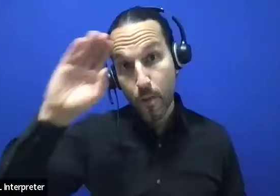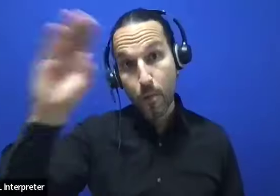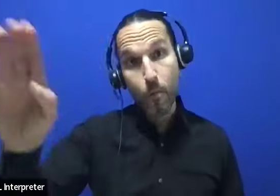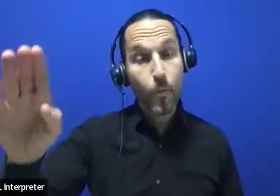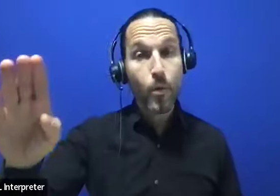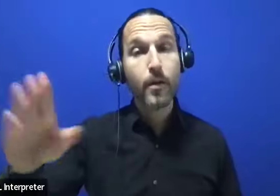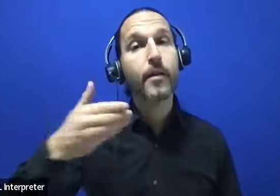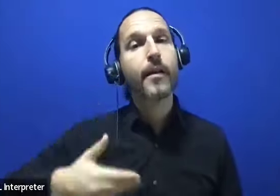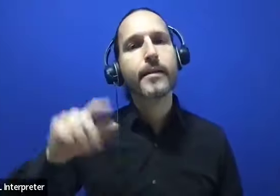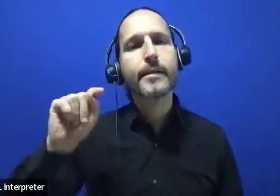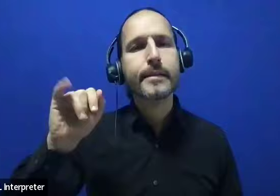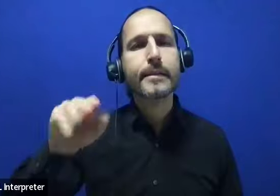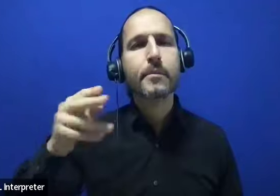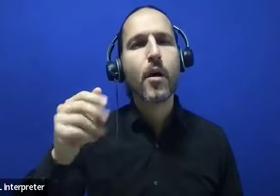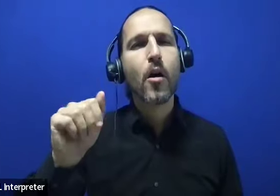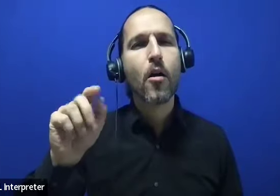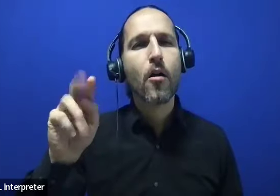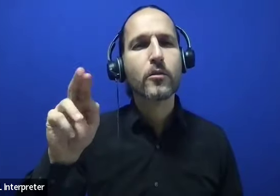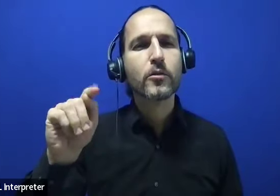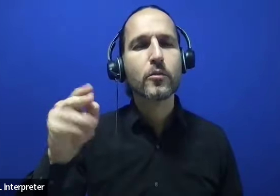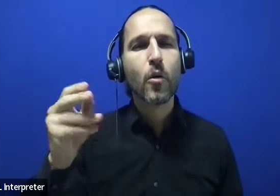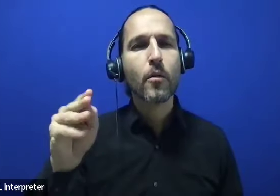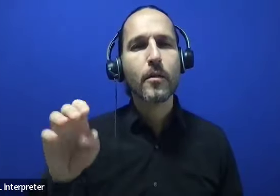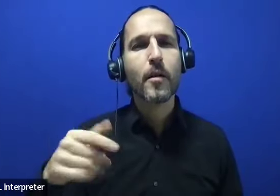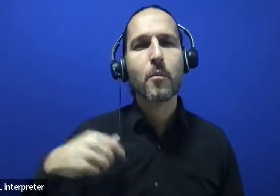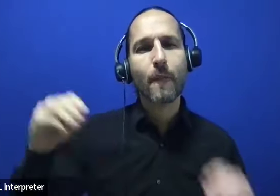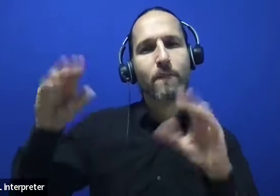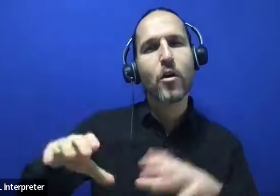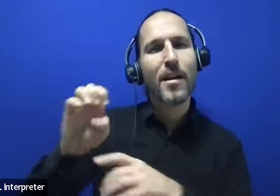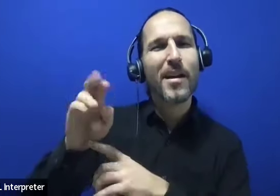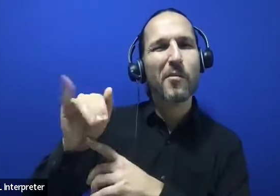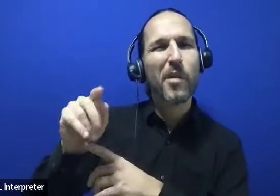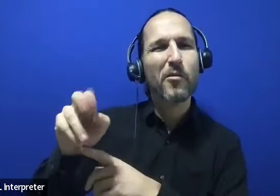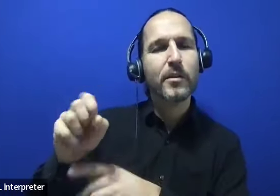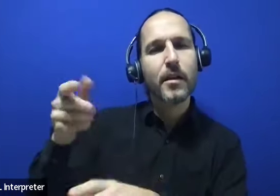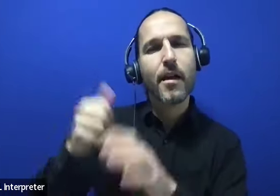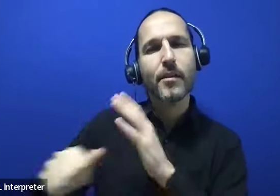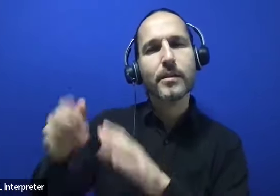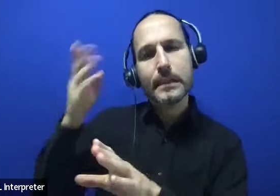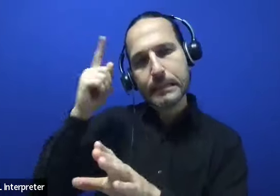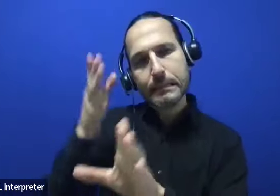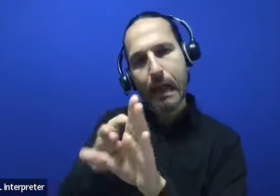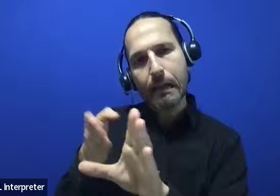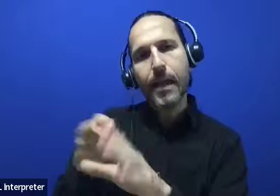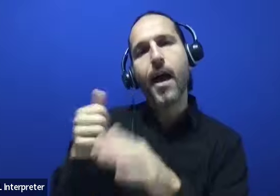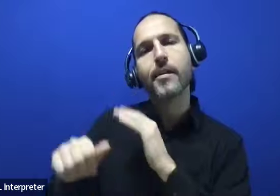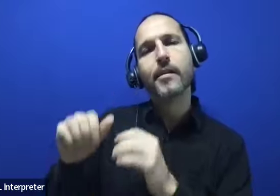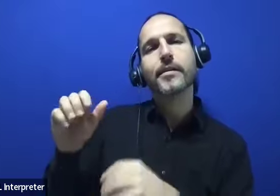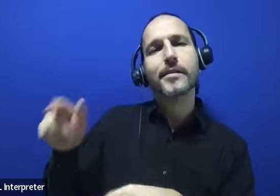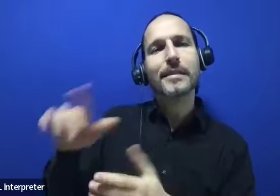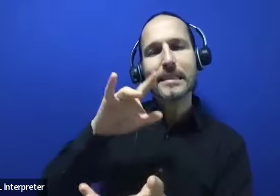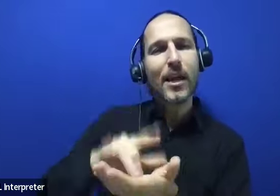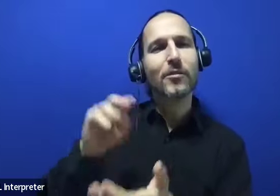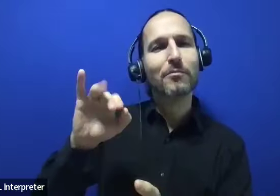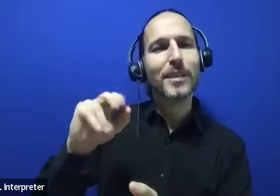Hello, I'm Tim Hartshorne. I'm Professor Emeritus of Psychology at Central Michigan University,